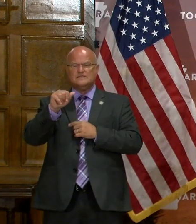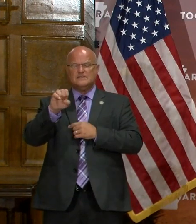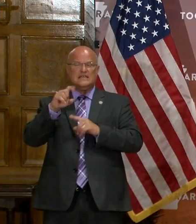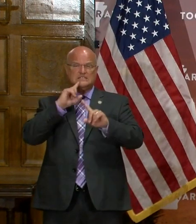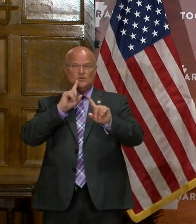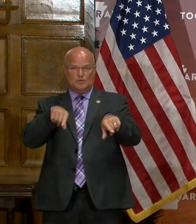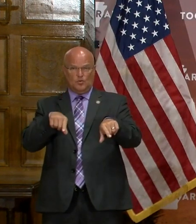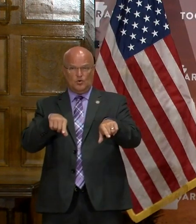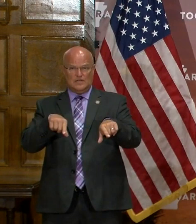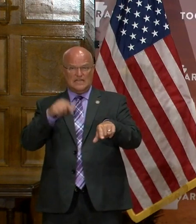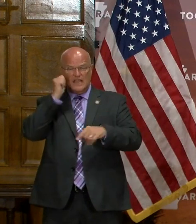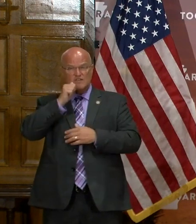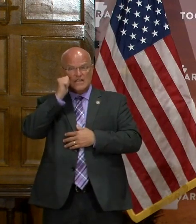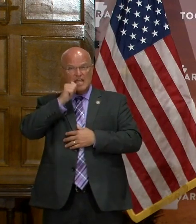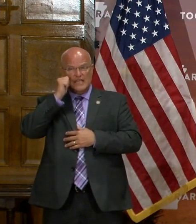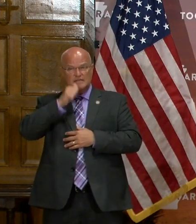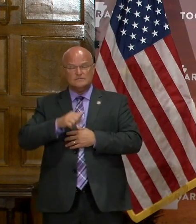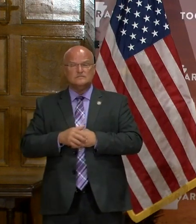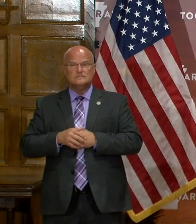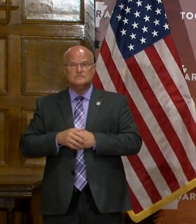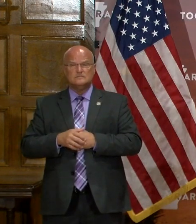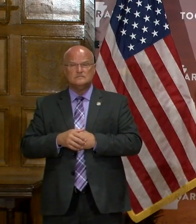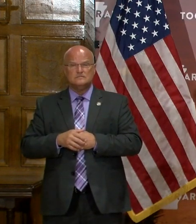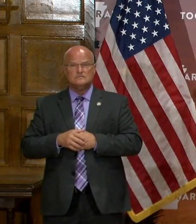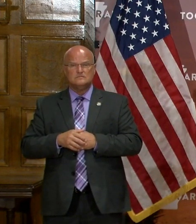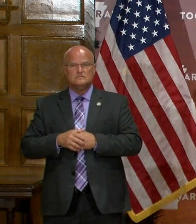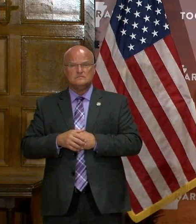that are reported every day.